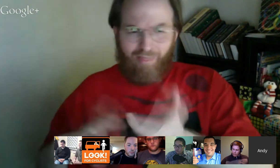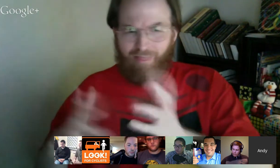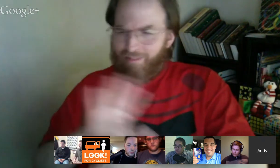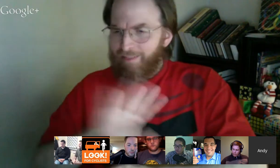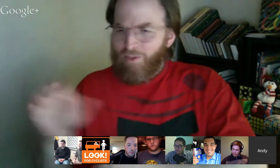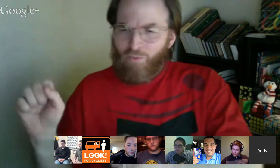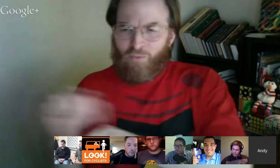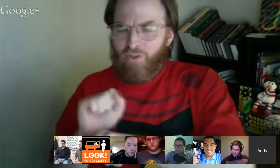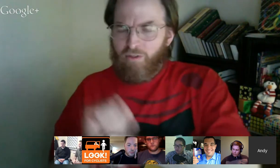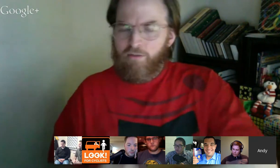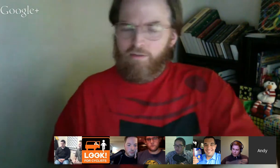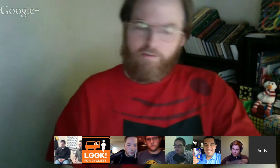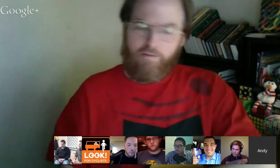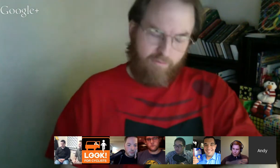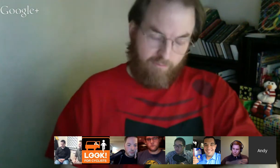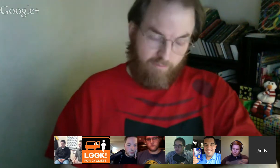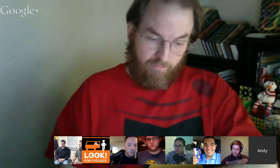program.